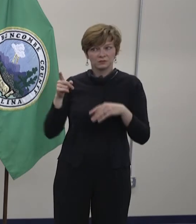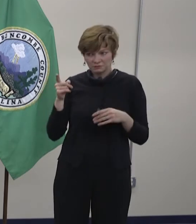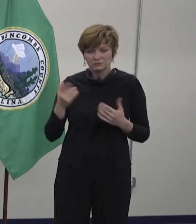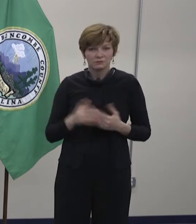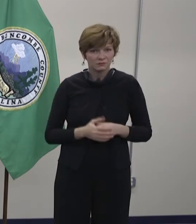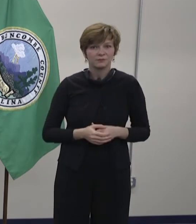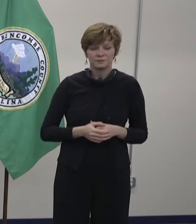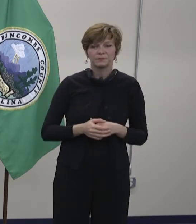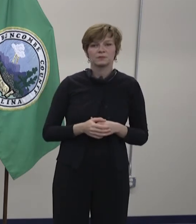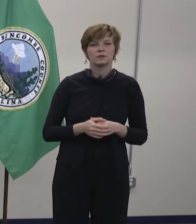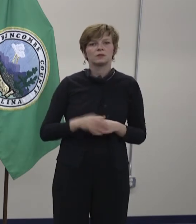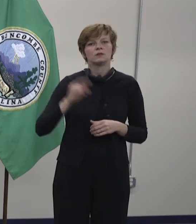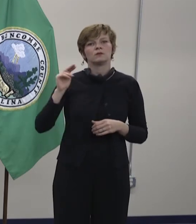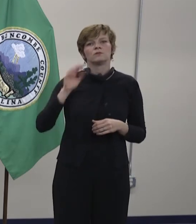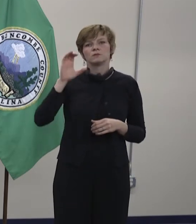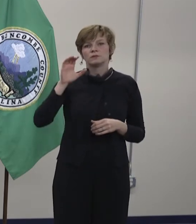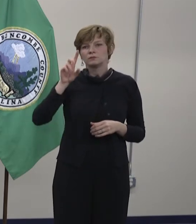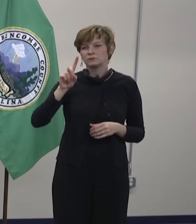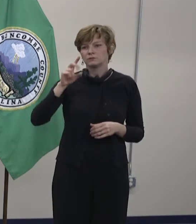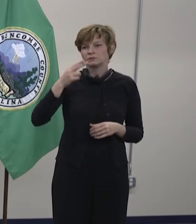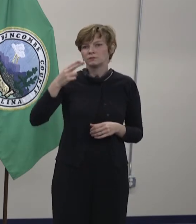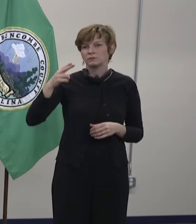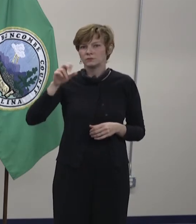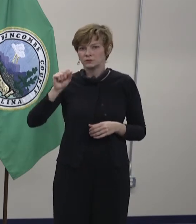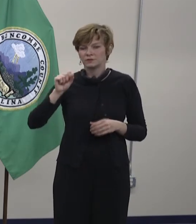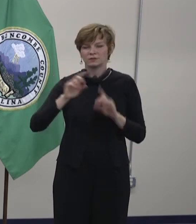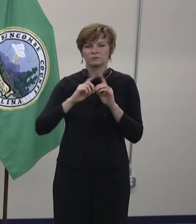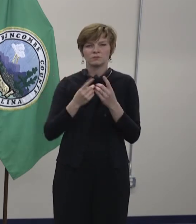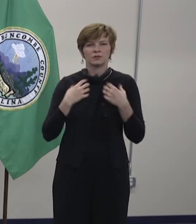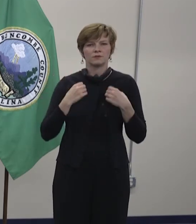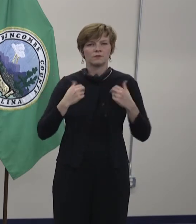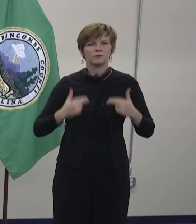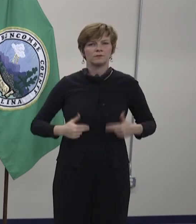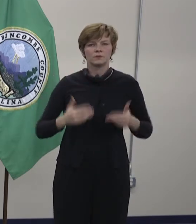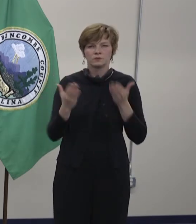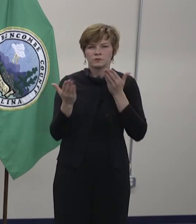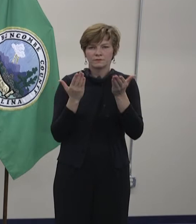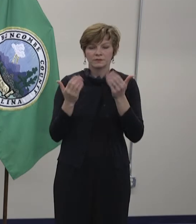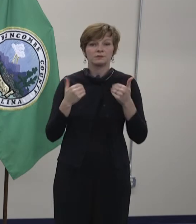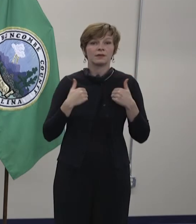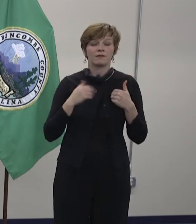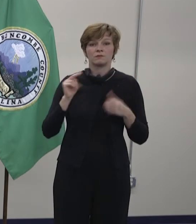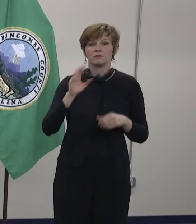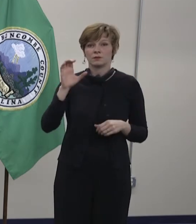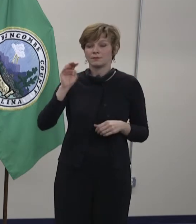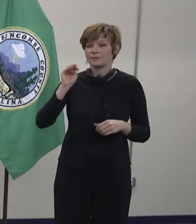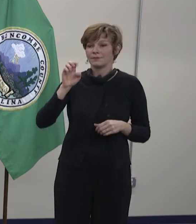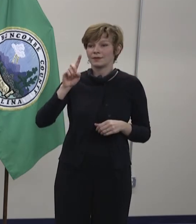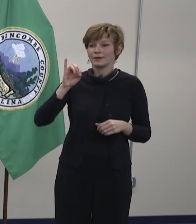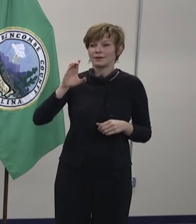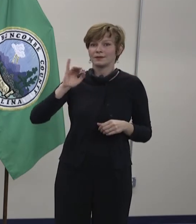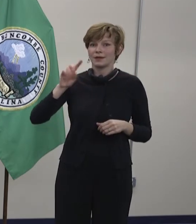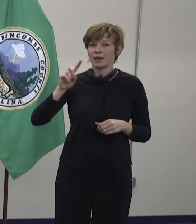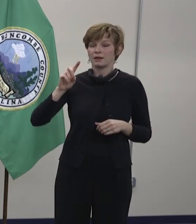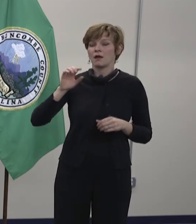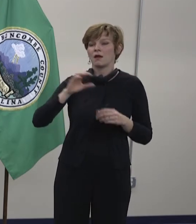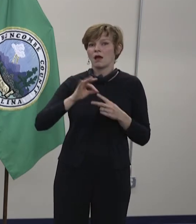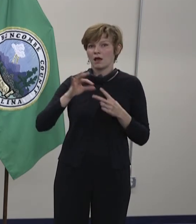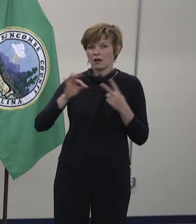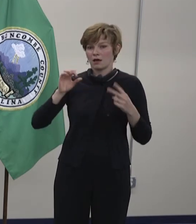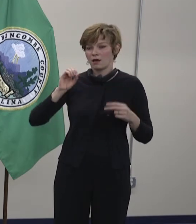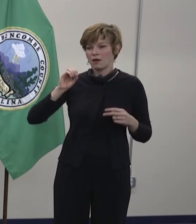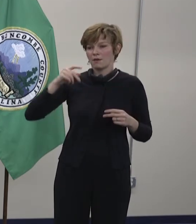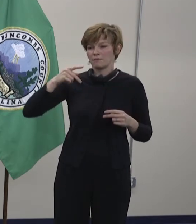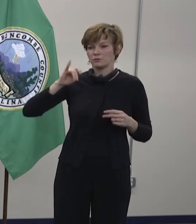The North Carolina Department of Health and Human Services launched the North Carolina Medicaid Optional COVID-19 testing